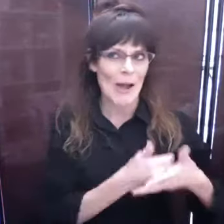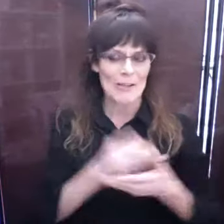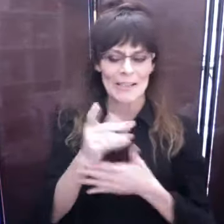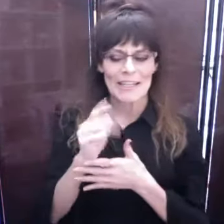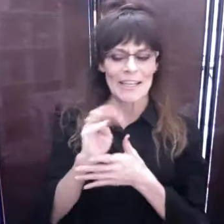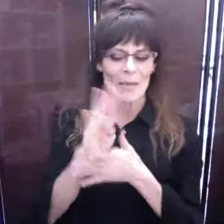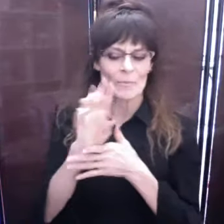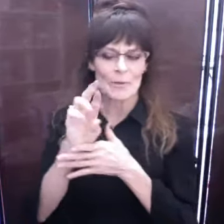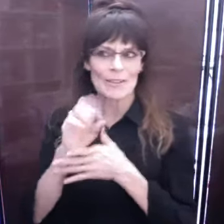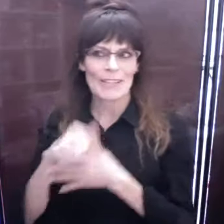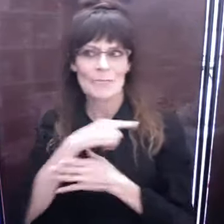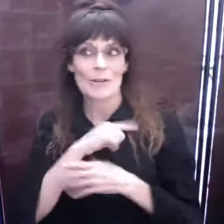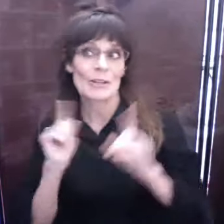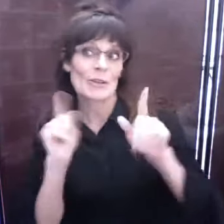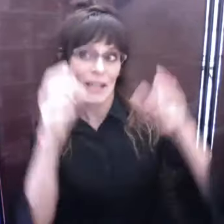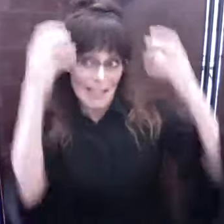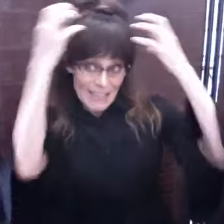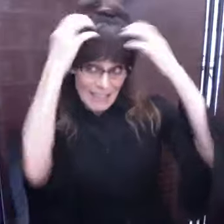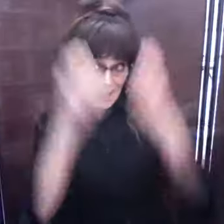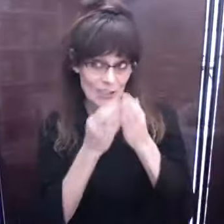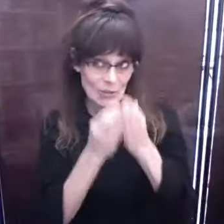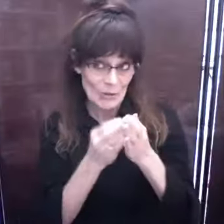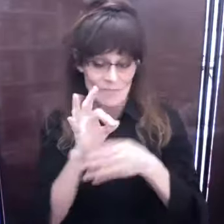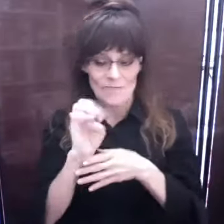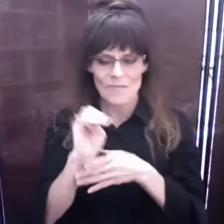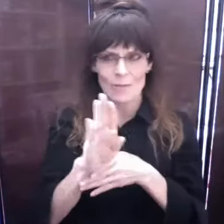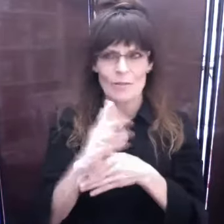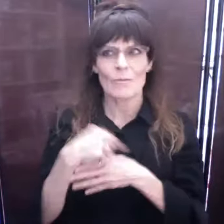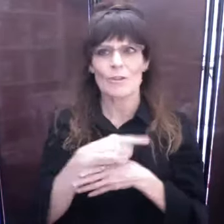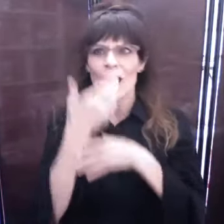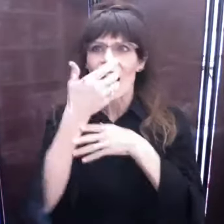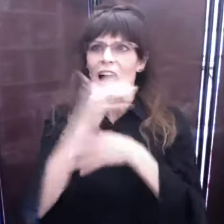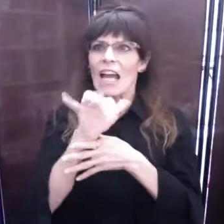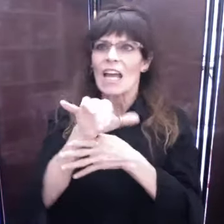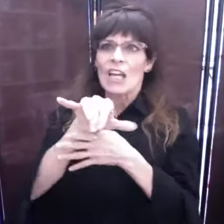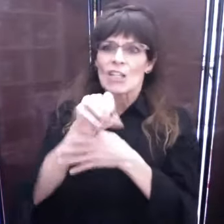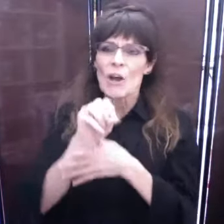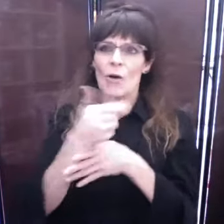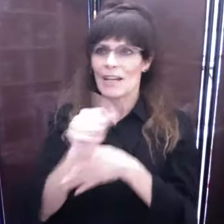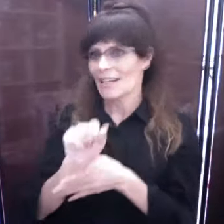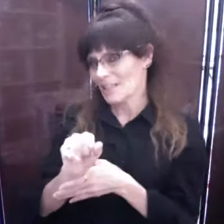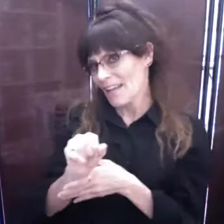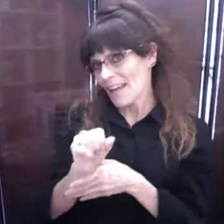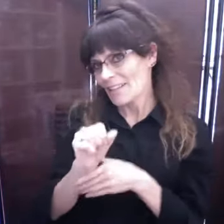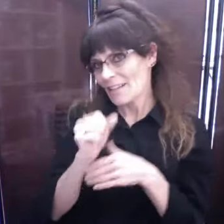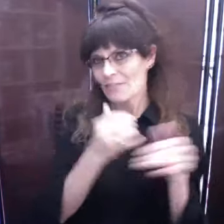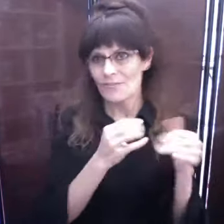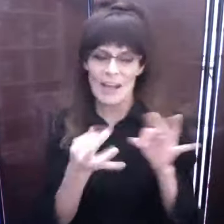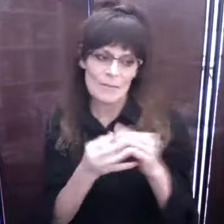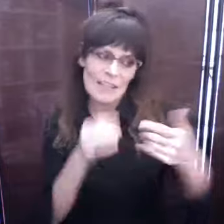going on a Disney cruise in February, and we're doing hot yoga as a family, and this one's in soccer, and this one got a football trophy,